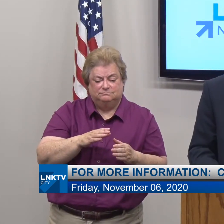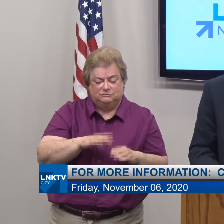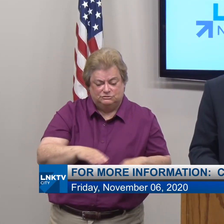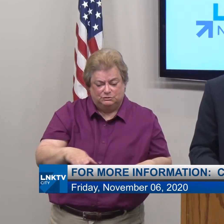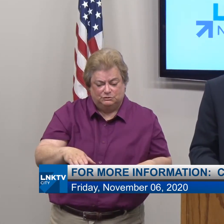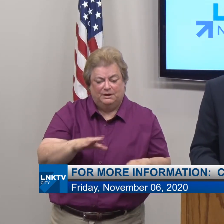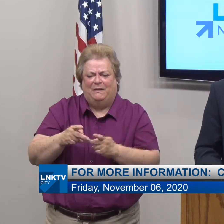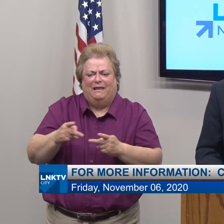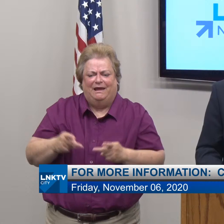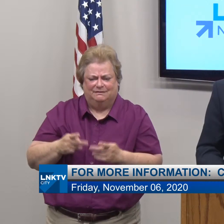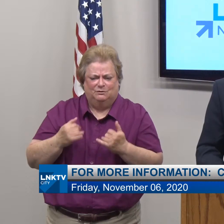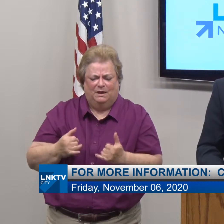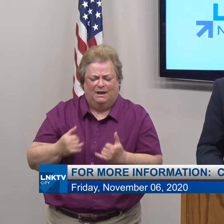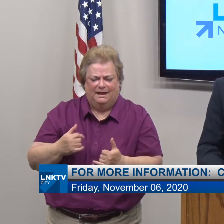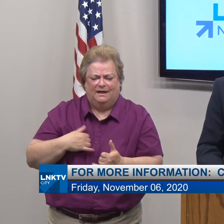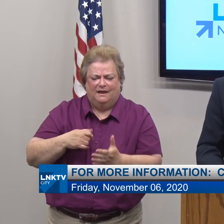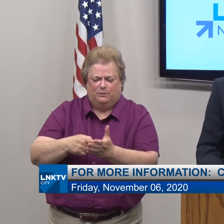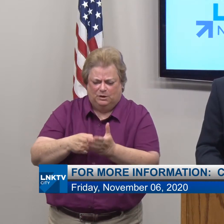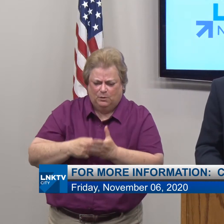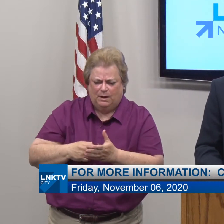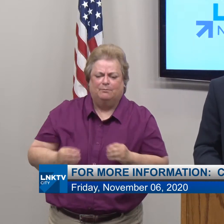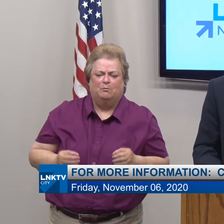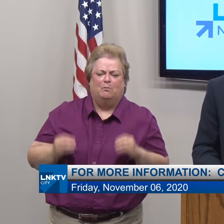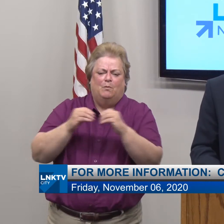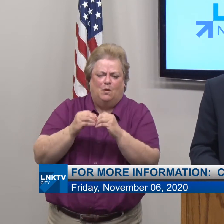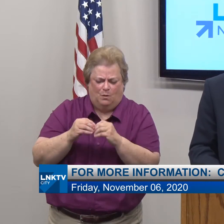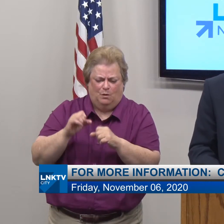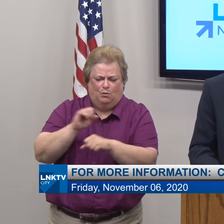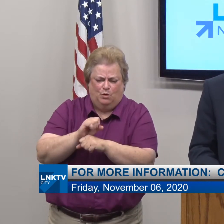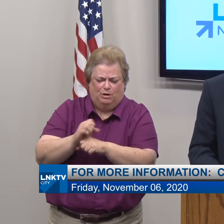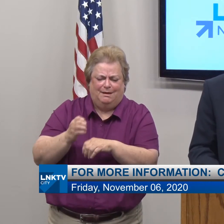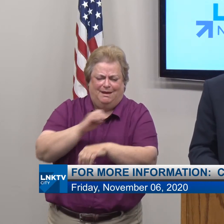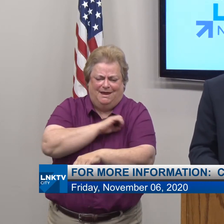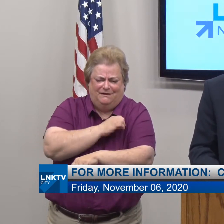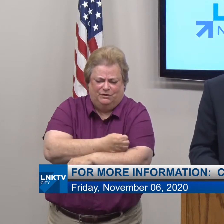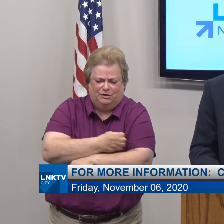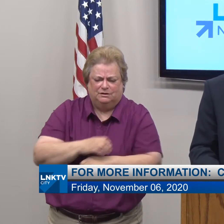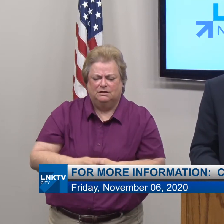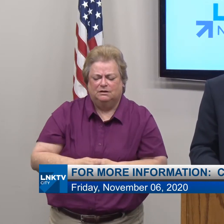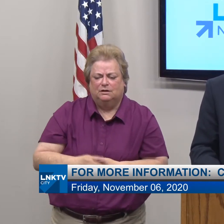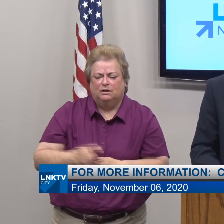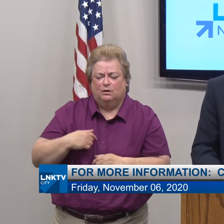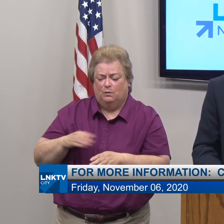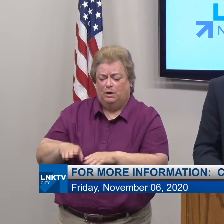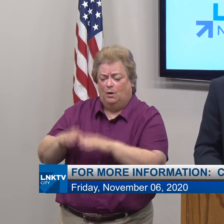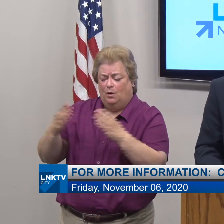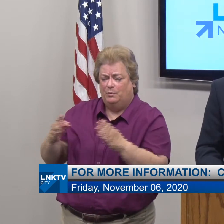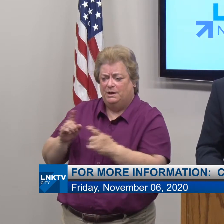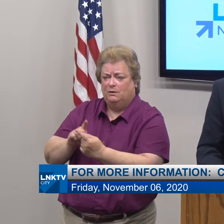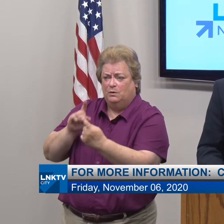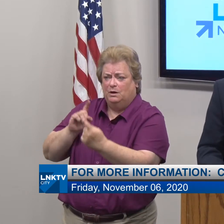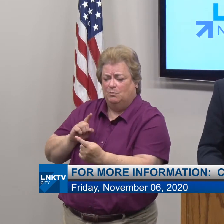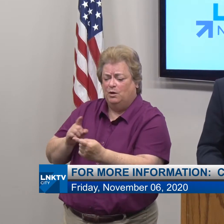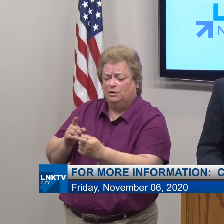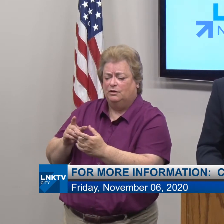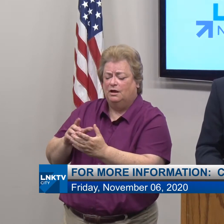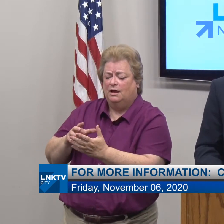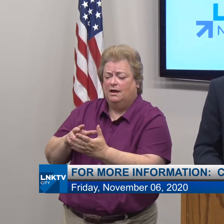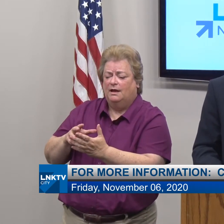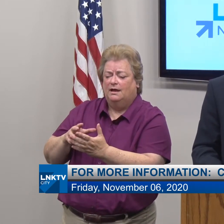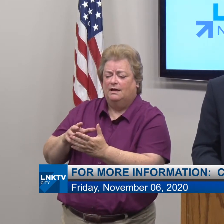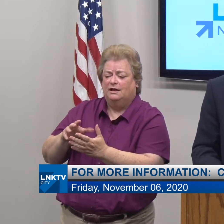going to require even greater work and effort on all of our parts. We are opening the remote learning request